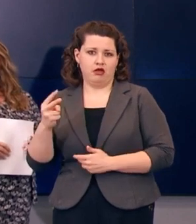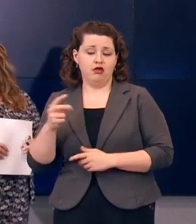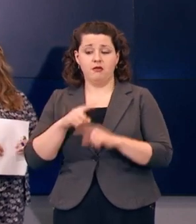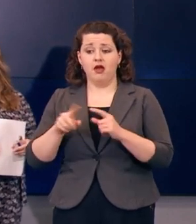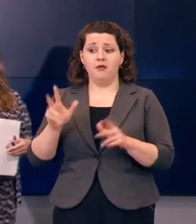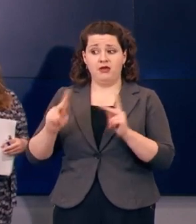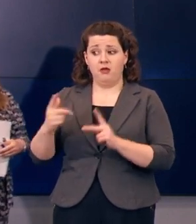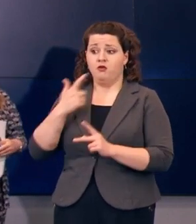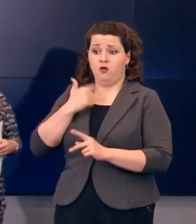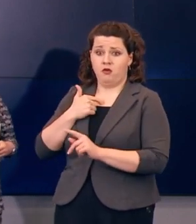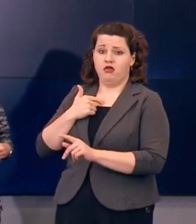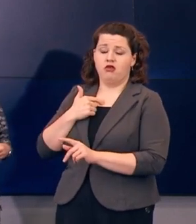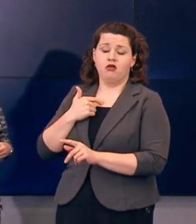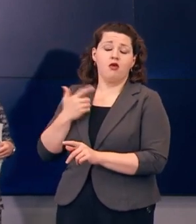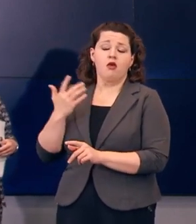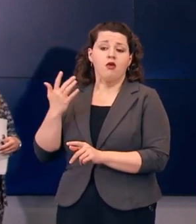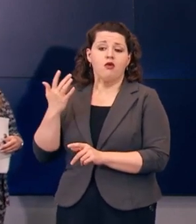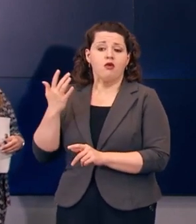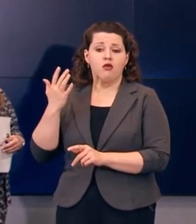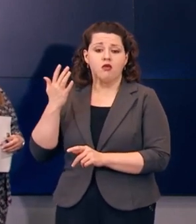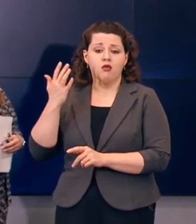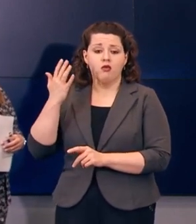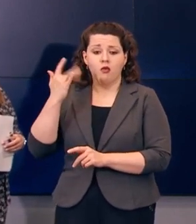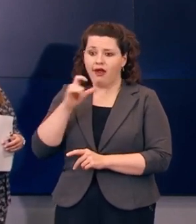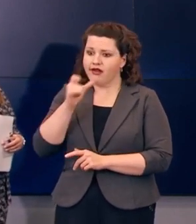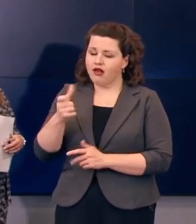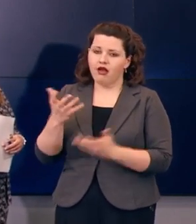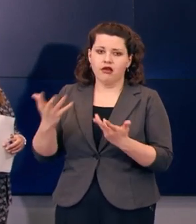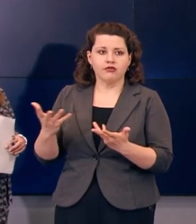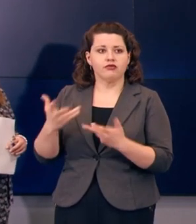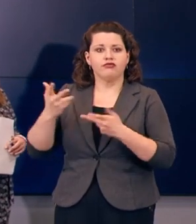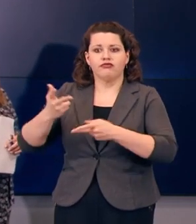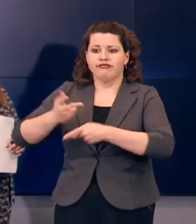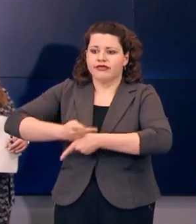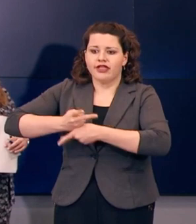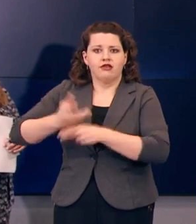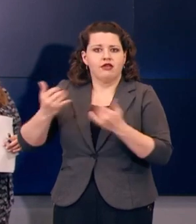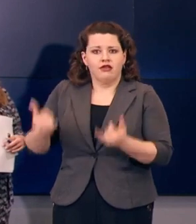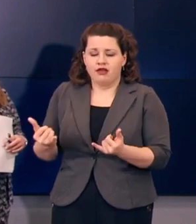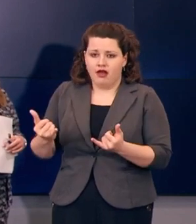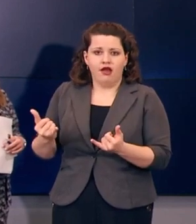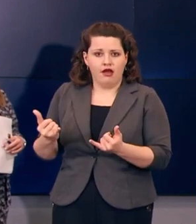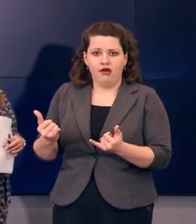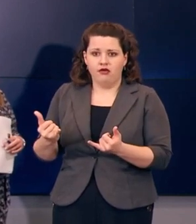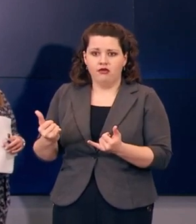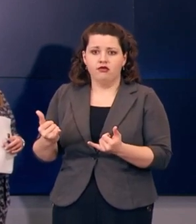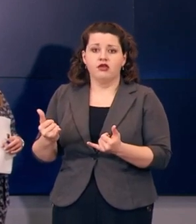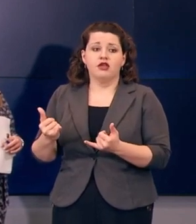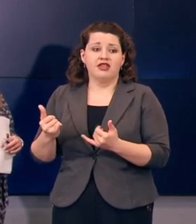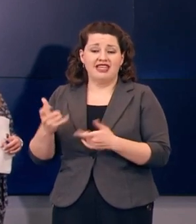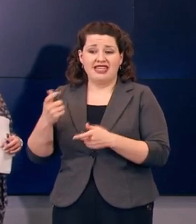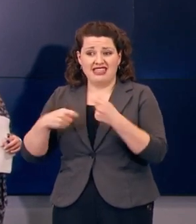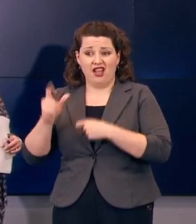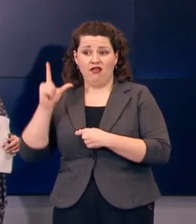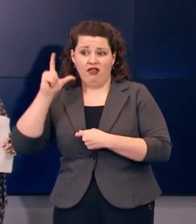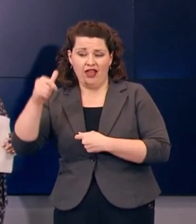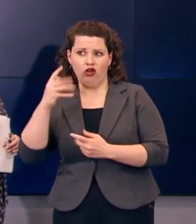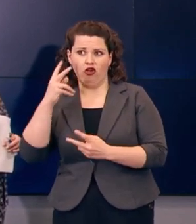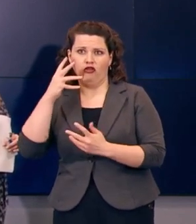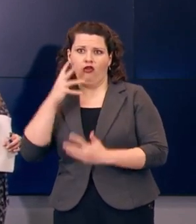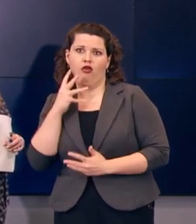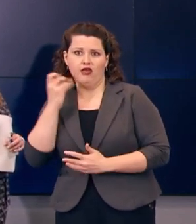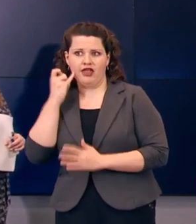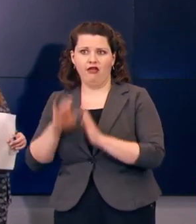have said to me, why not err on the side of caution now rather than perhaps have some major regrets later if there is a